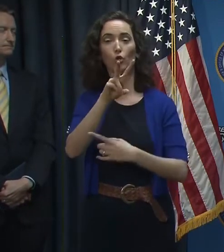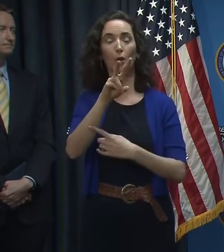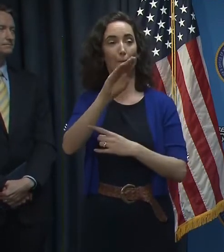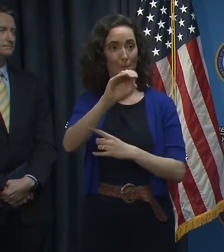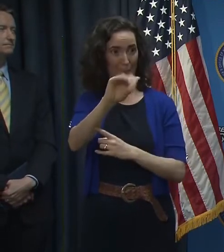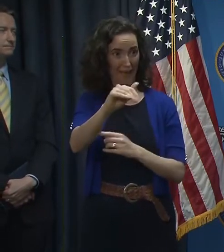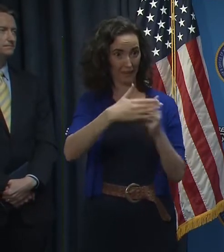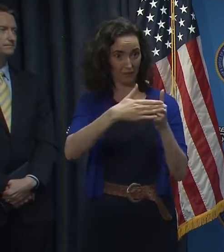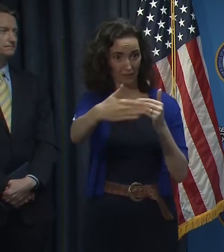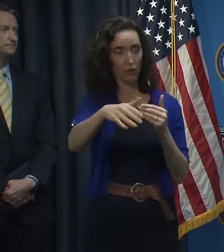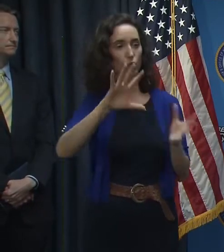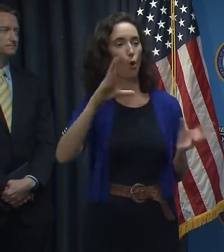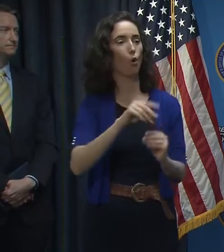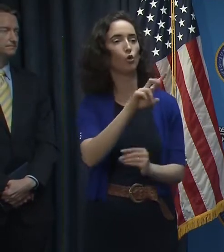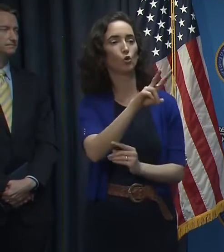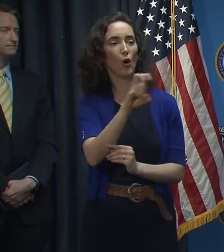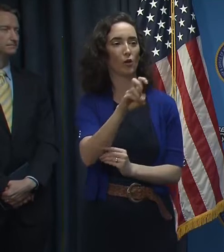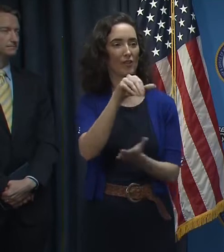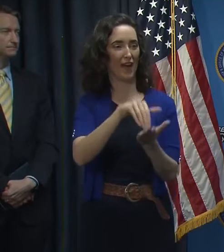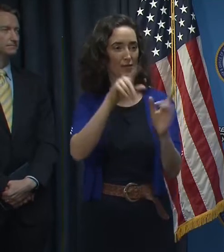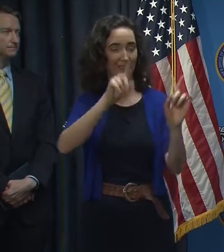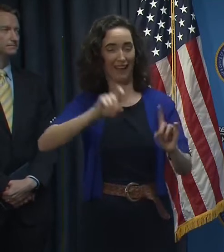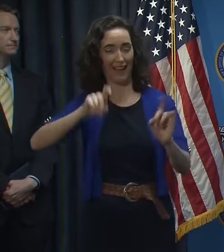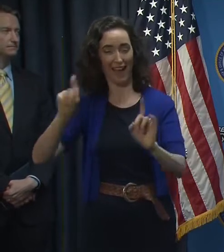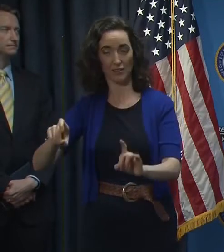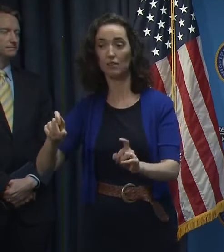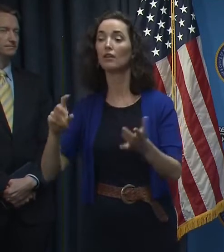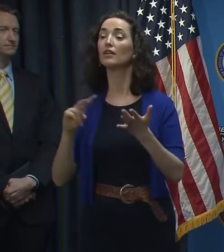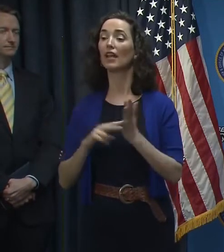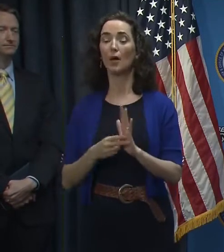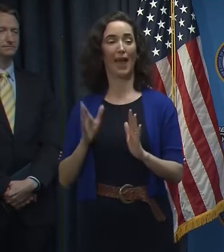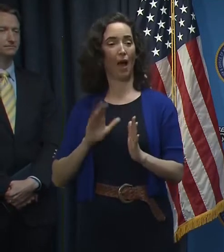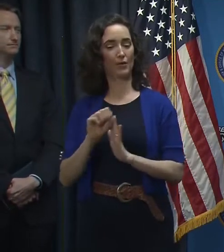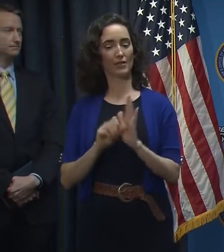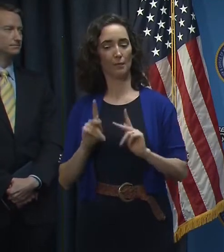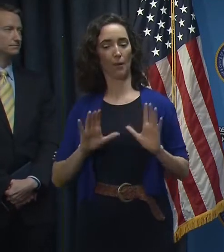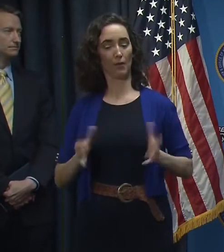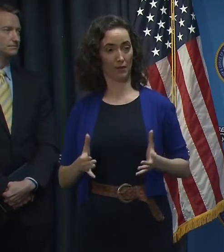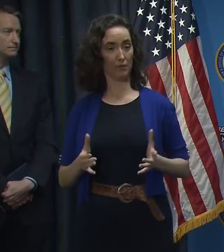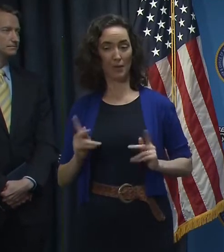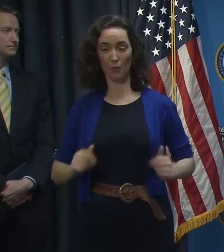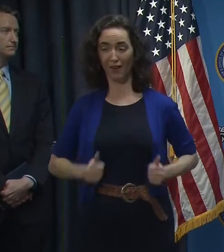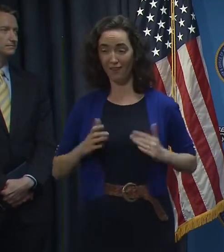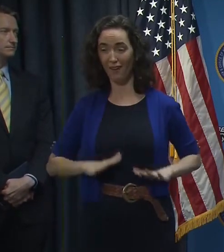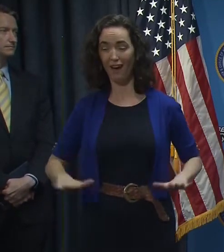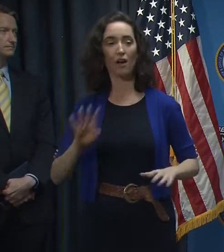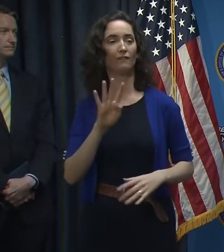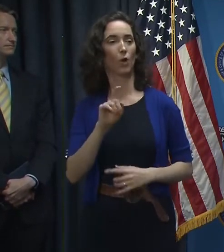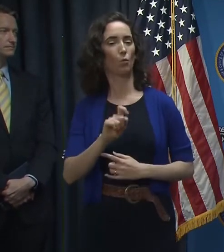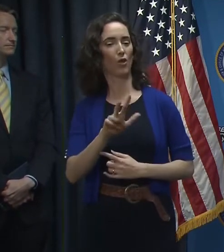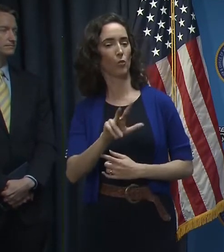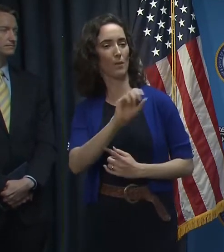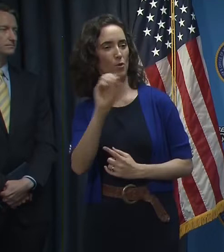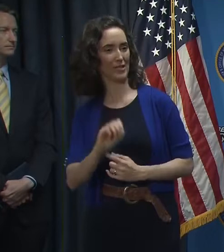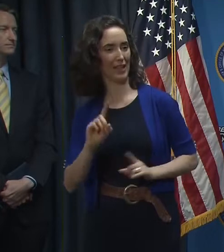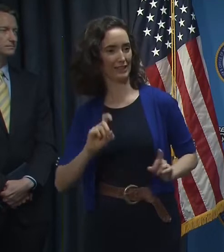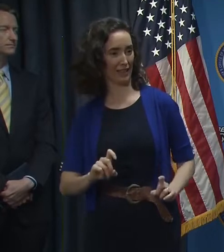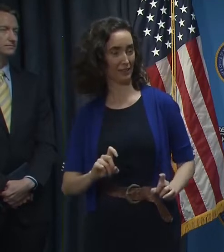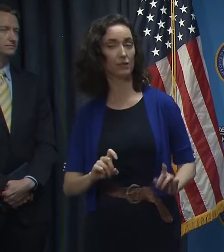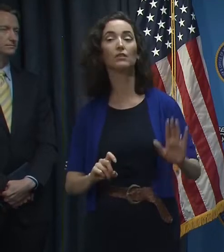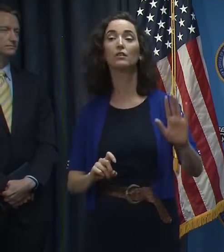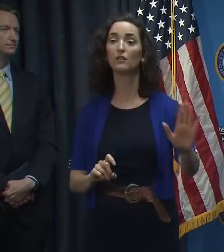of May. If we do that, we will test 4.3% of our state's population. That's almost twice